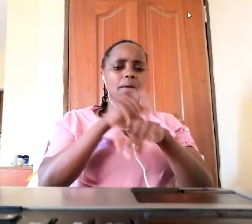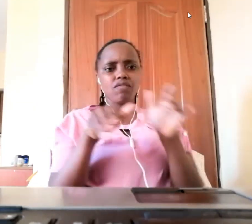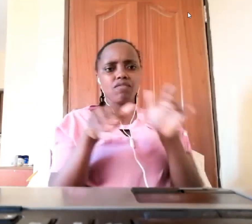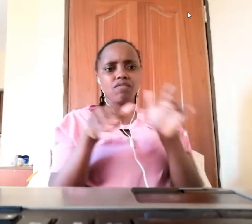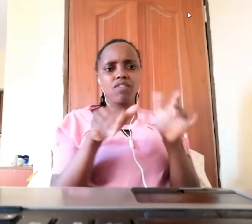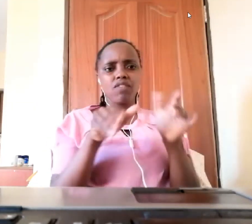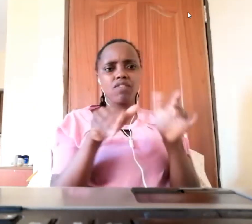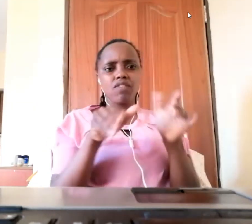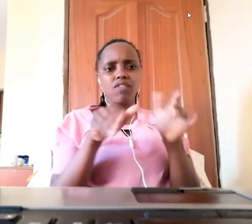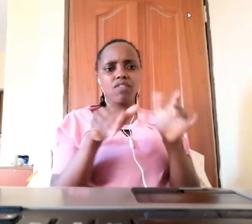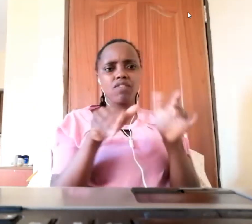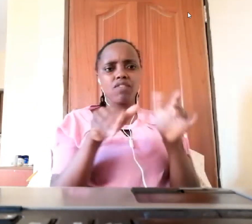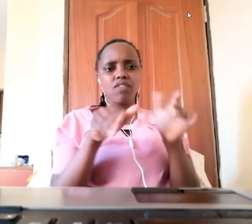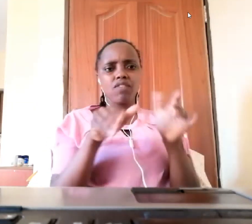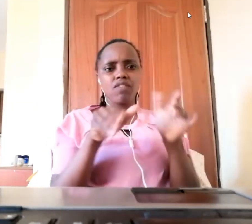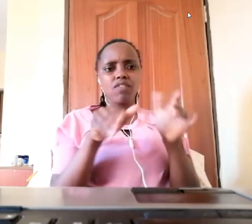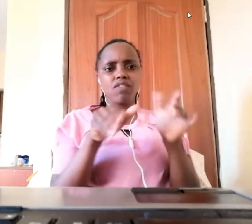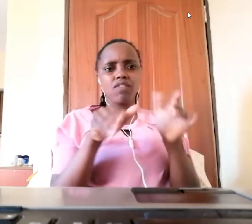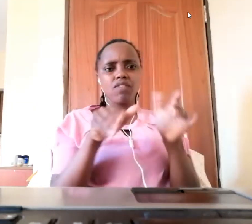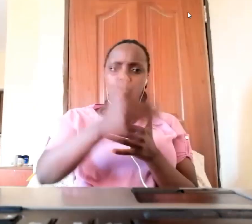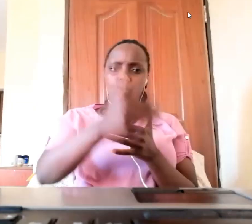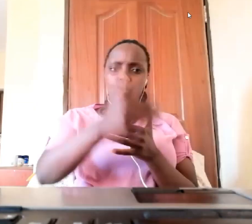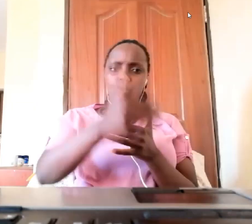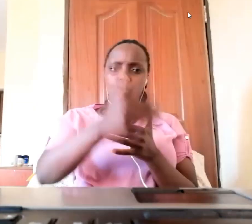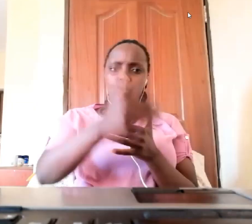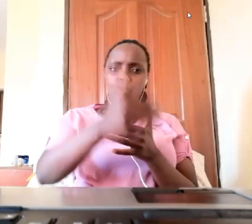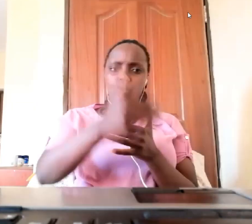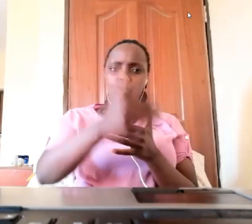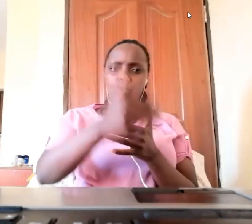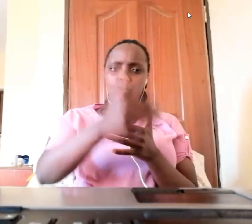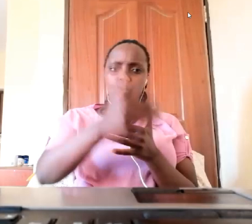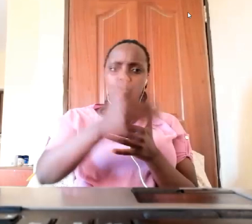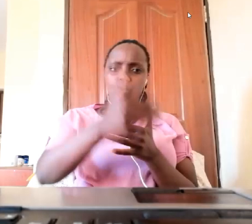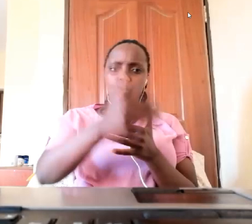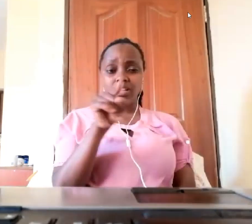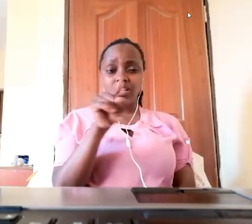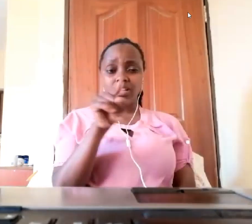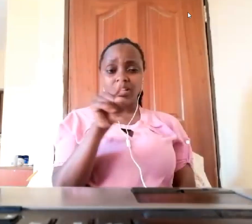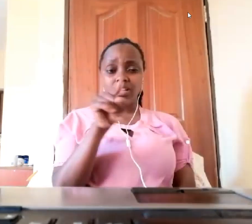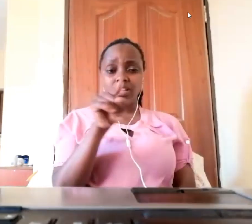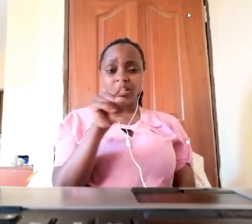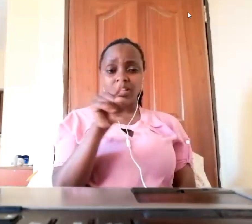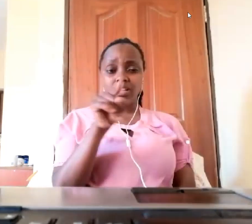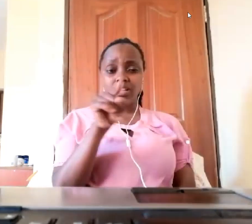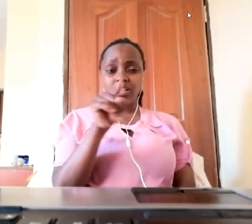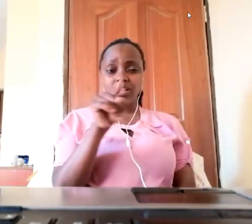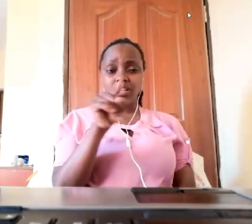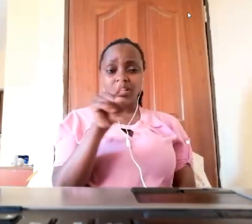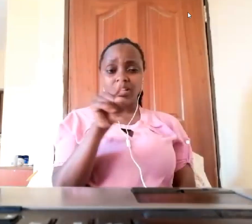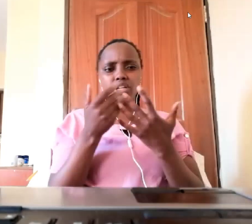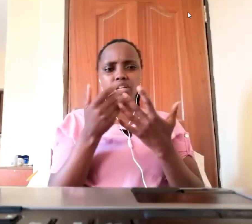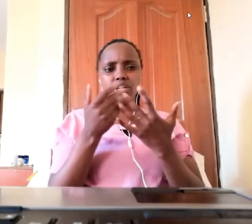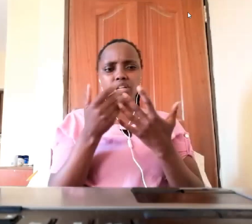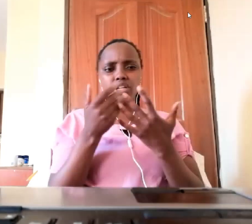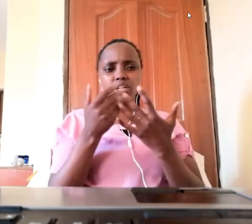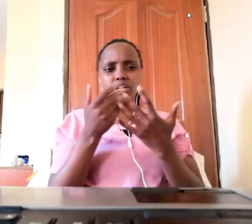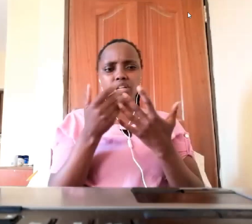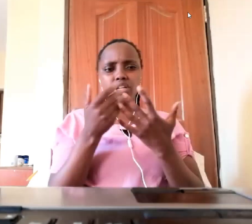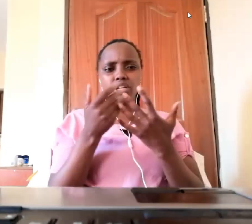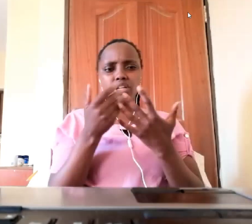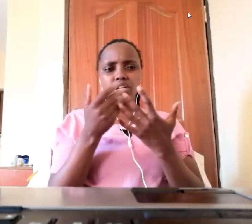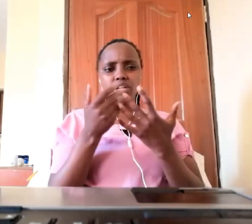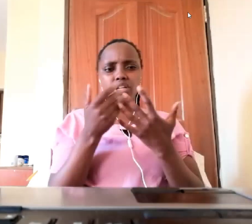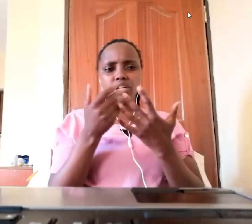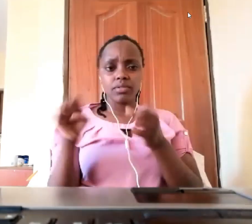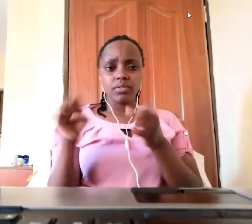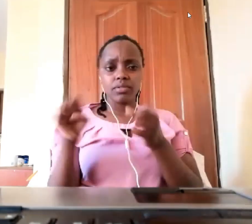avenues, including sending notables regularly, reminding them. And sometimes we also send sometimes copies of those notables